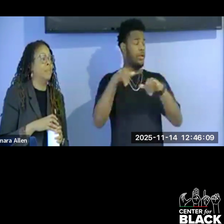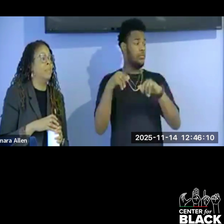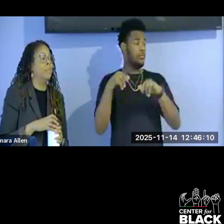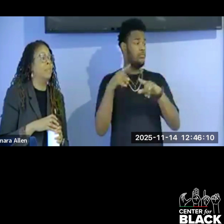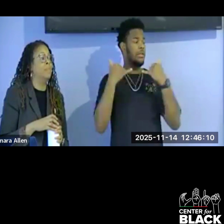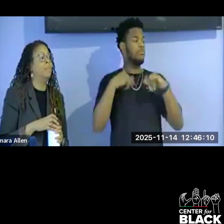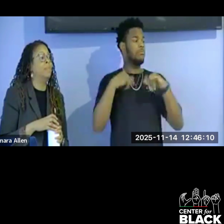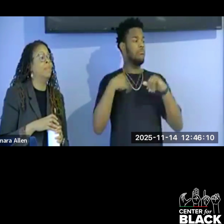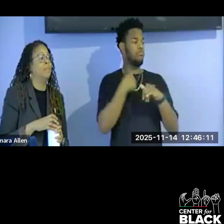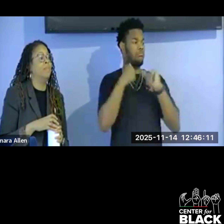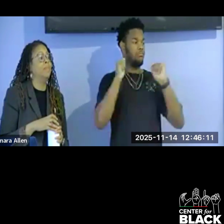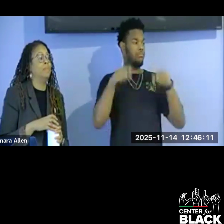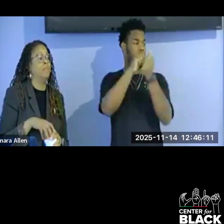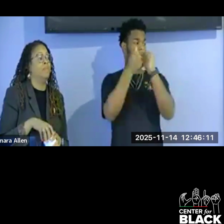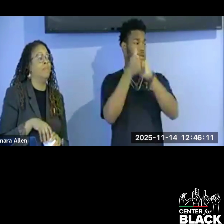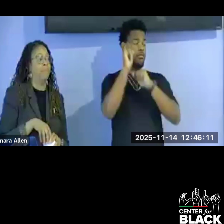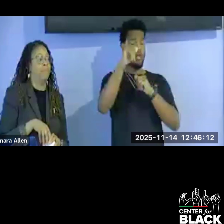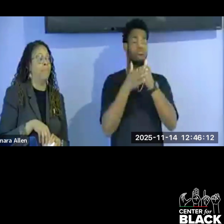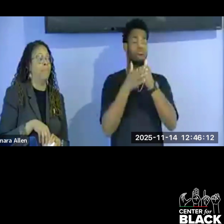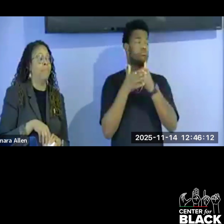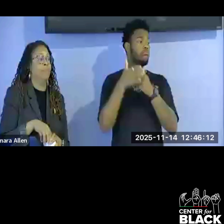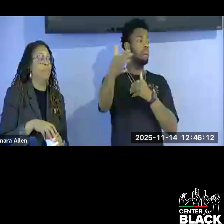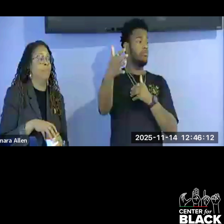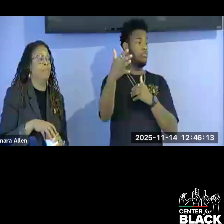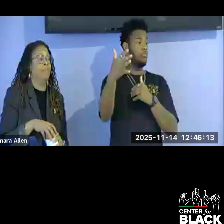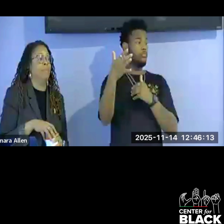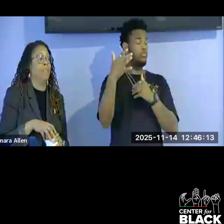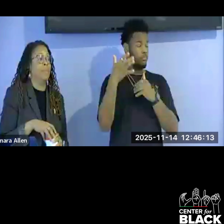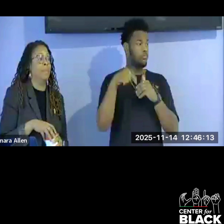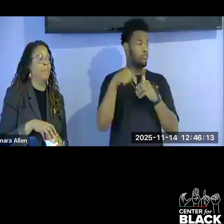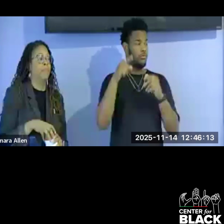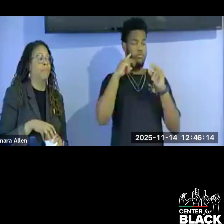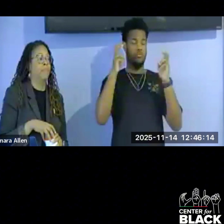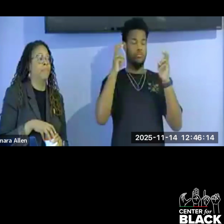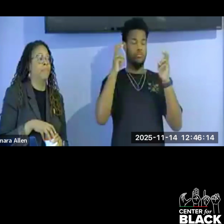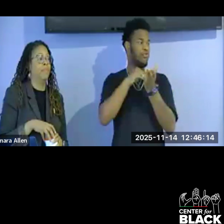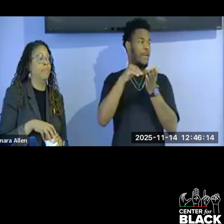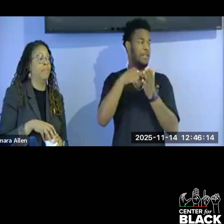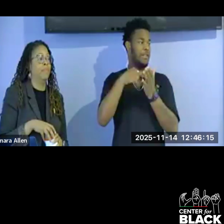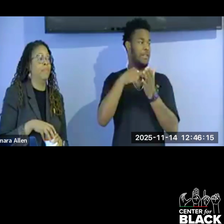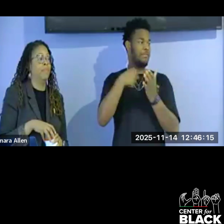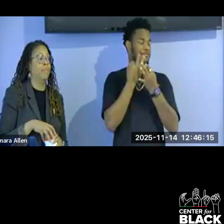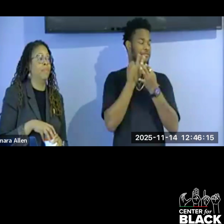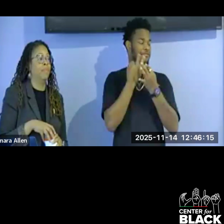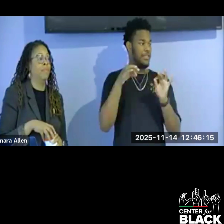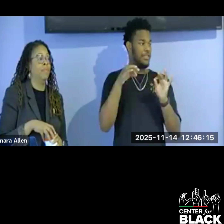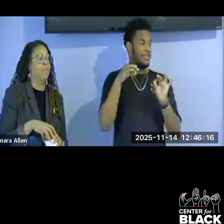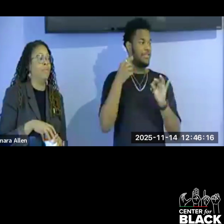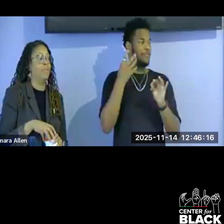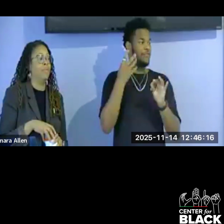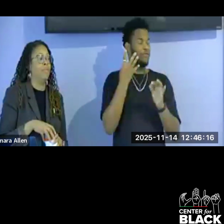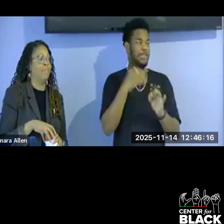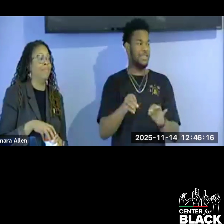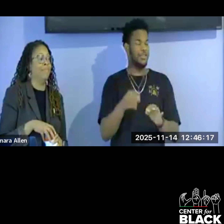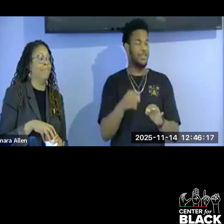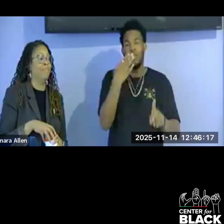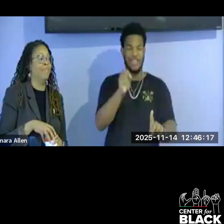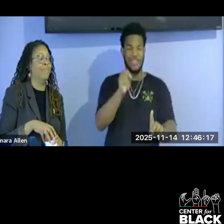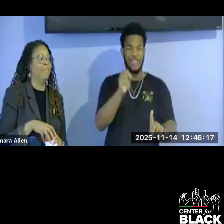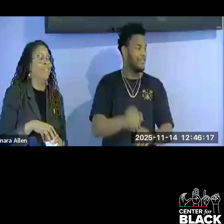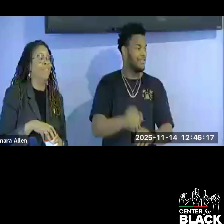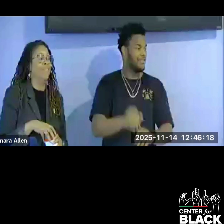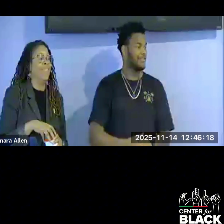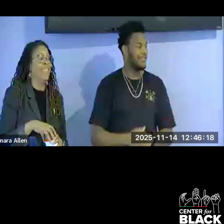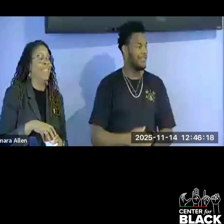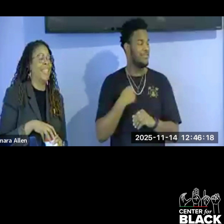social media and technology, and so much change has happened. So how can we now